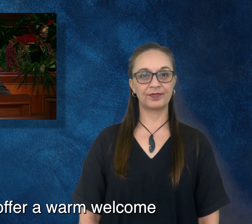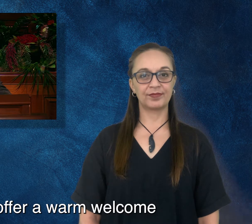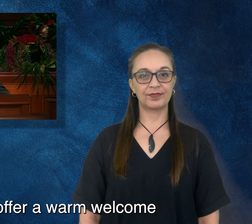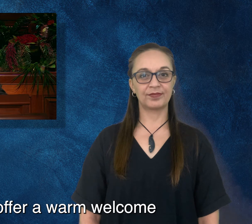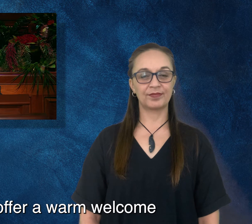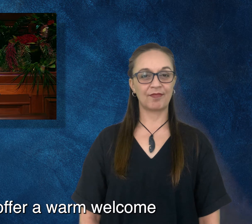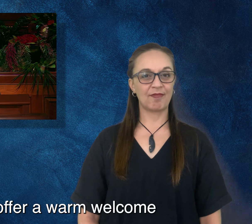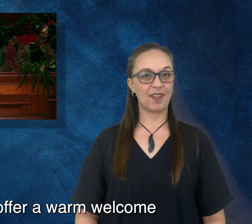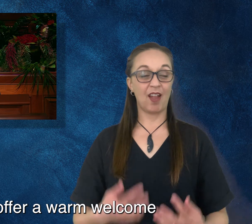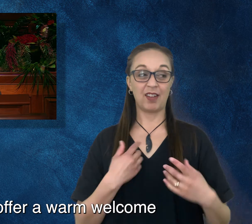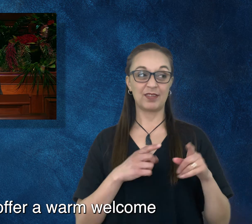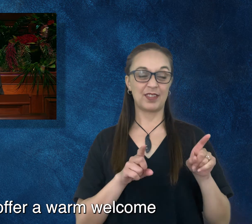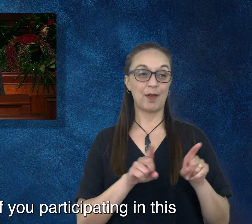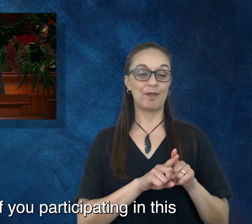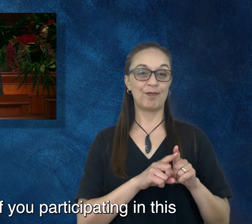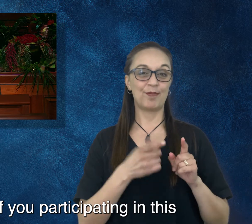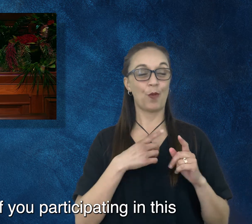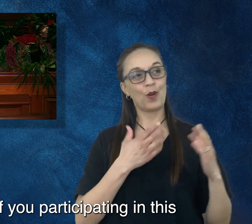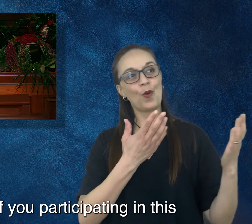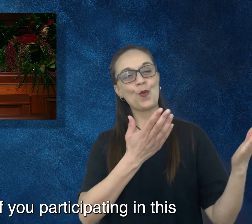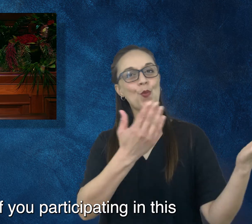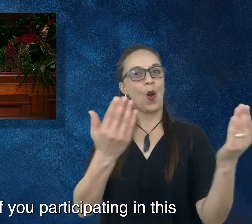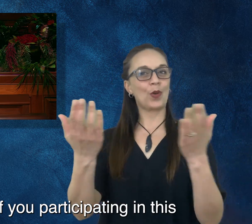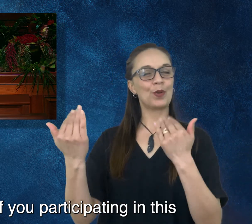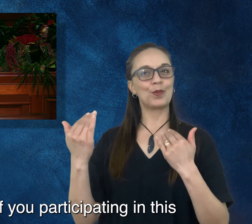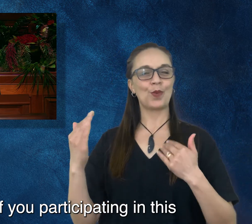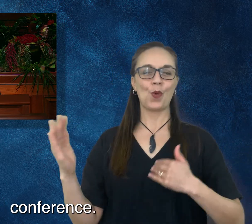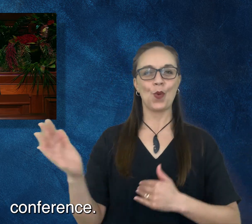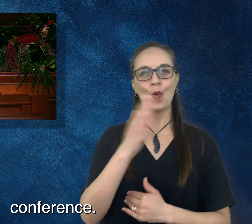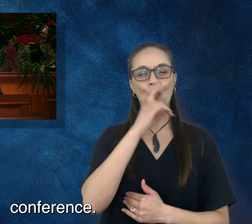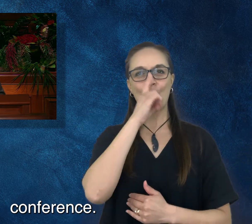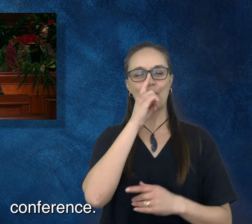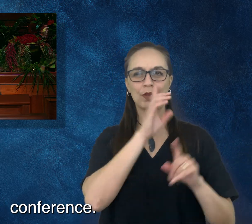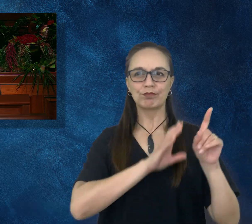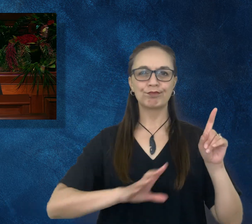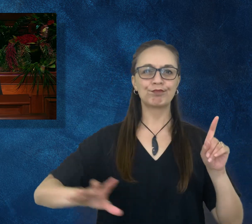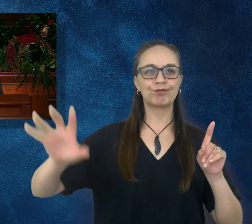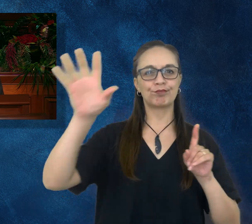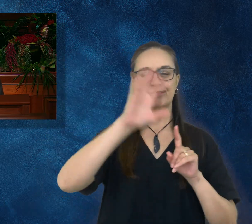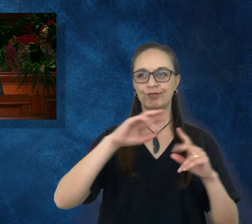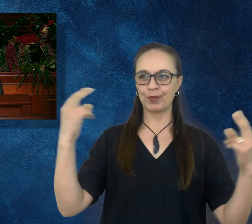I also offer a warm welcome to each of you participating in this conference.